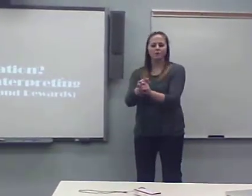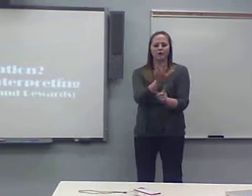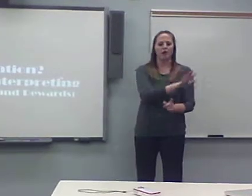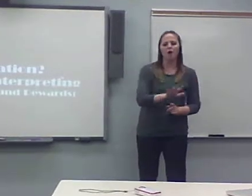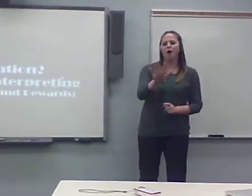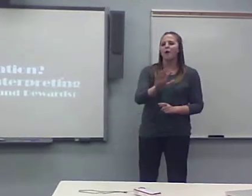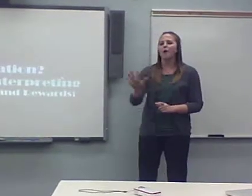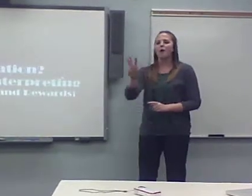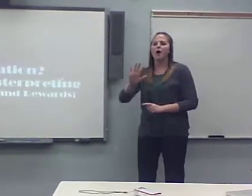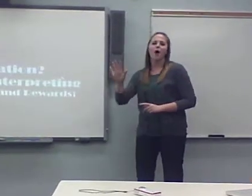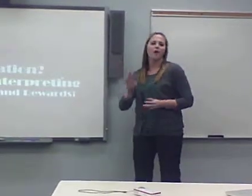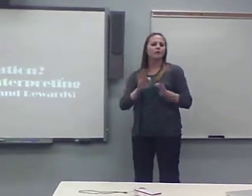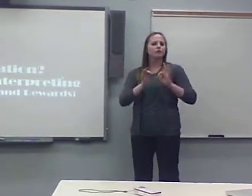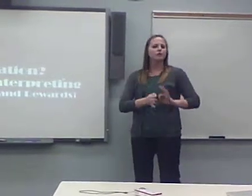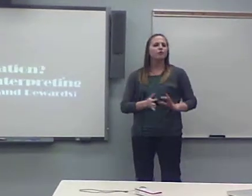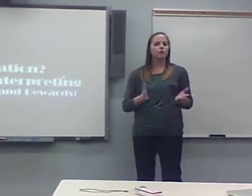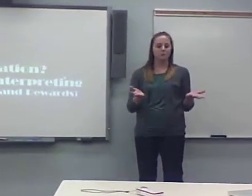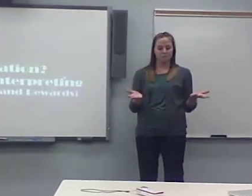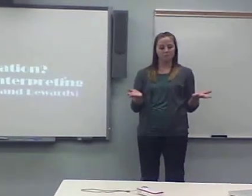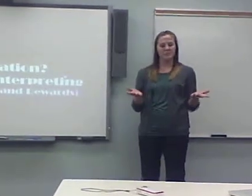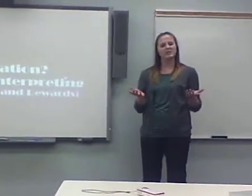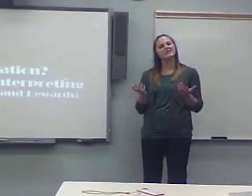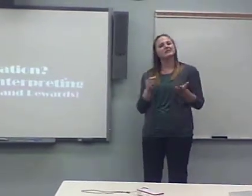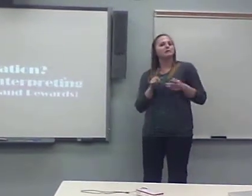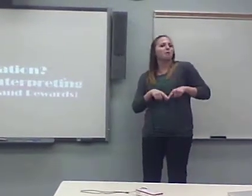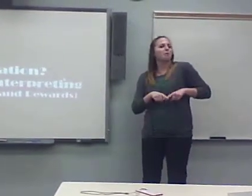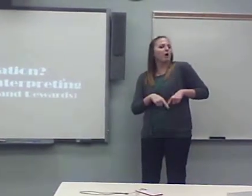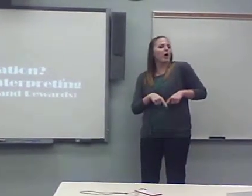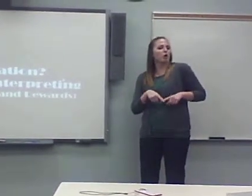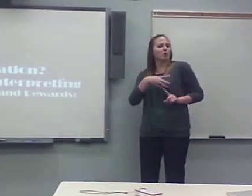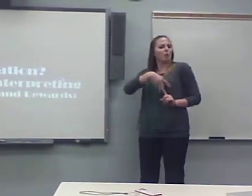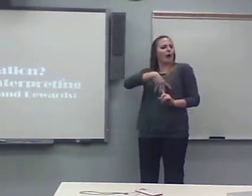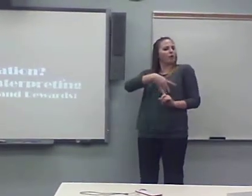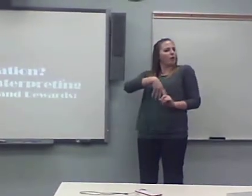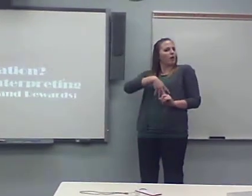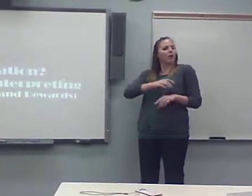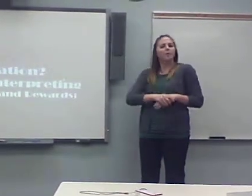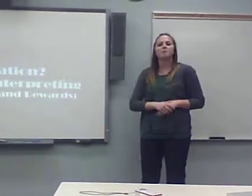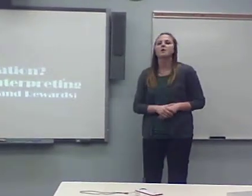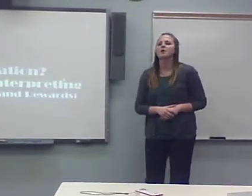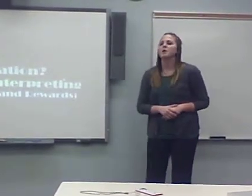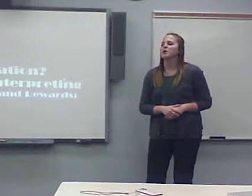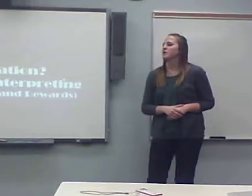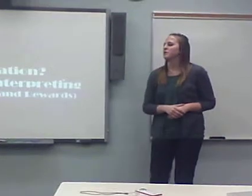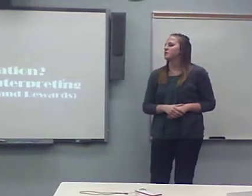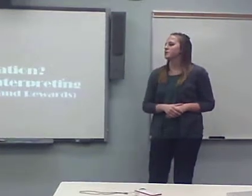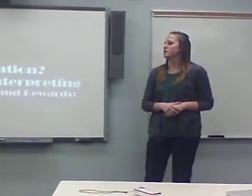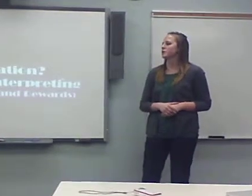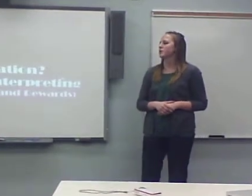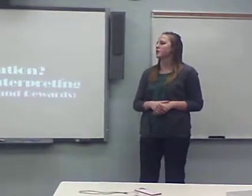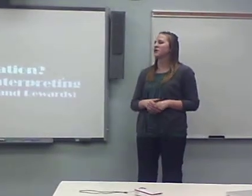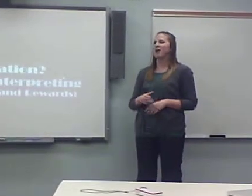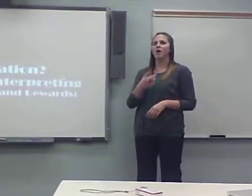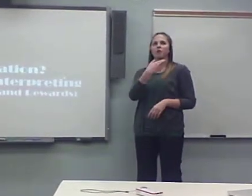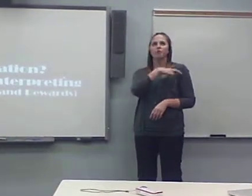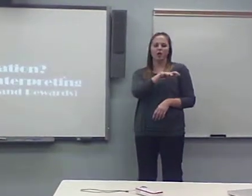religions, depending on what your background is. So think of this presentation as not just about a Christian setting, think about it as all religious